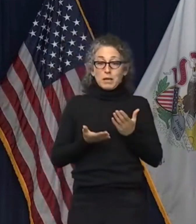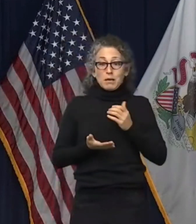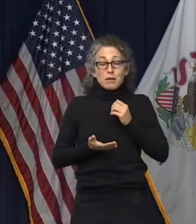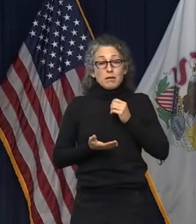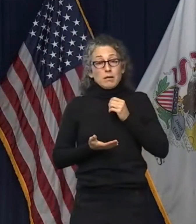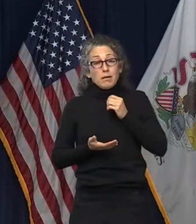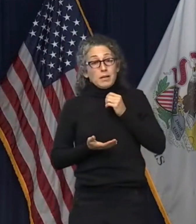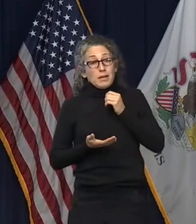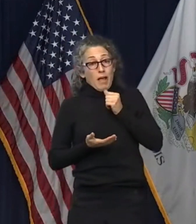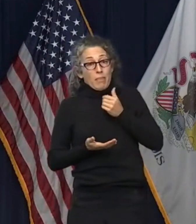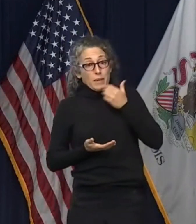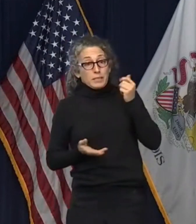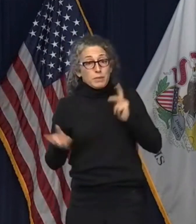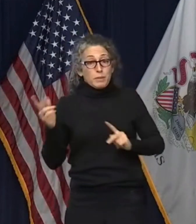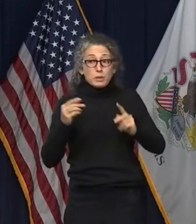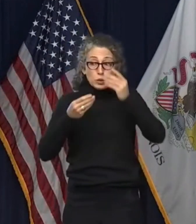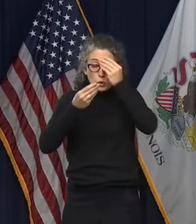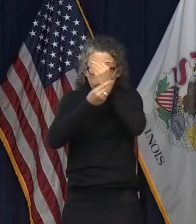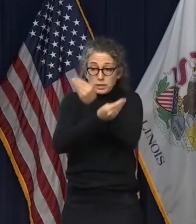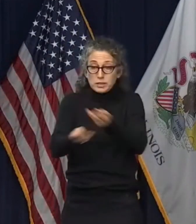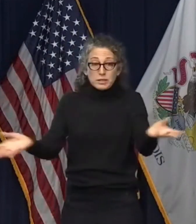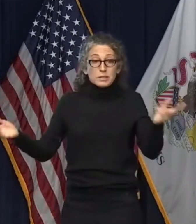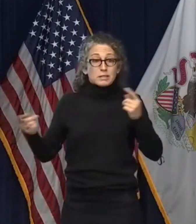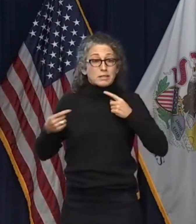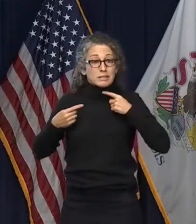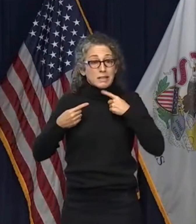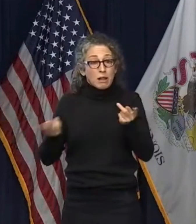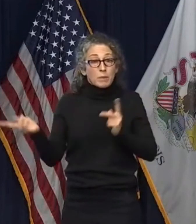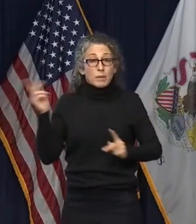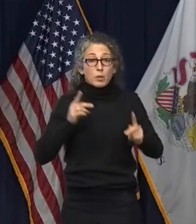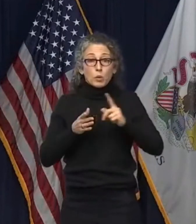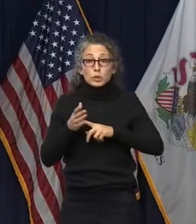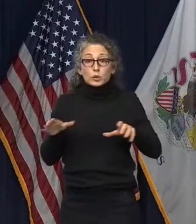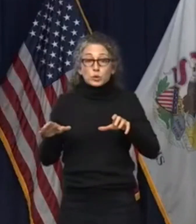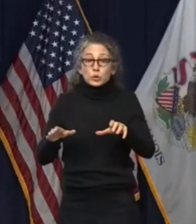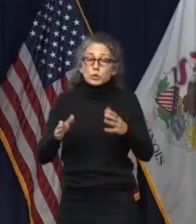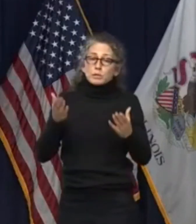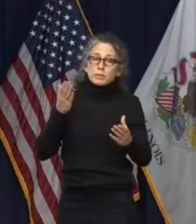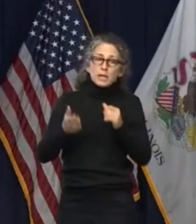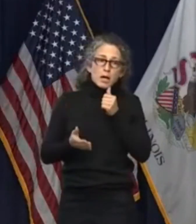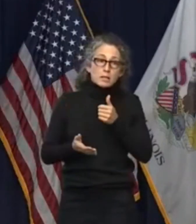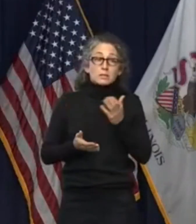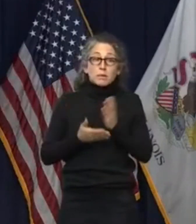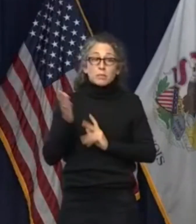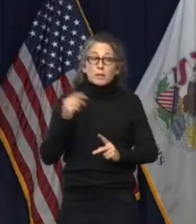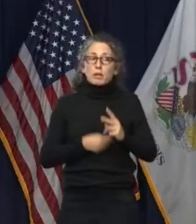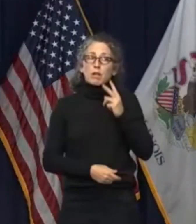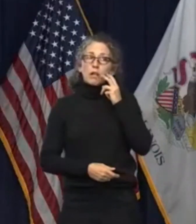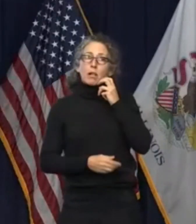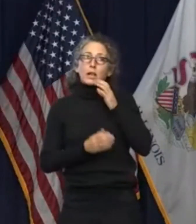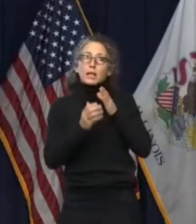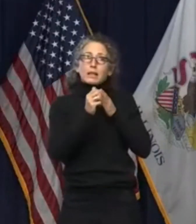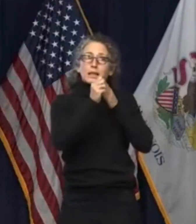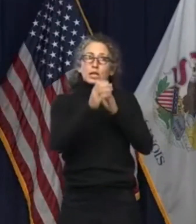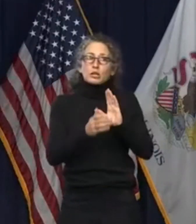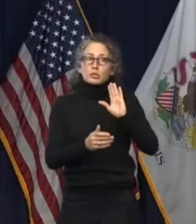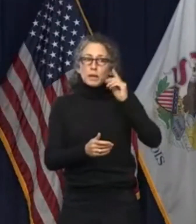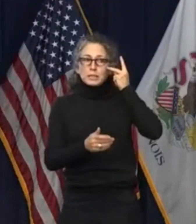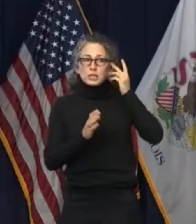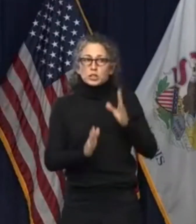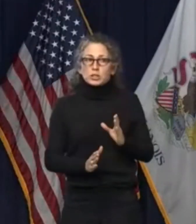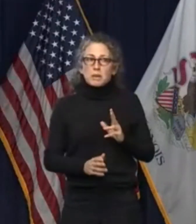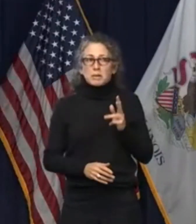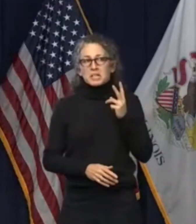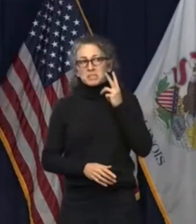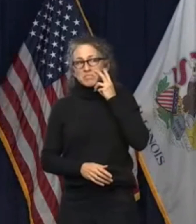the information to people? No, not always. I think there are some people that believe leaders, elected leaders, but there